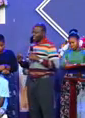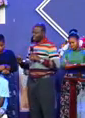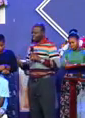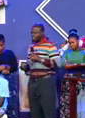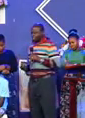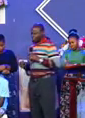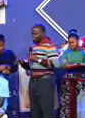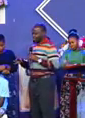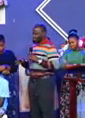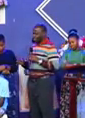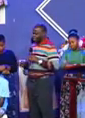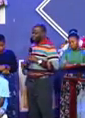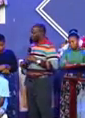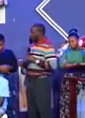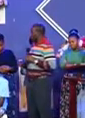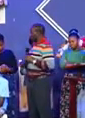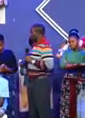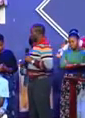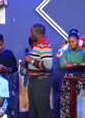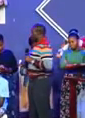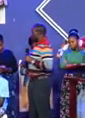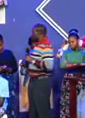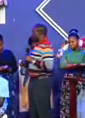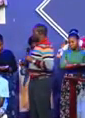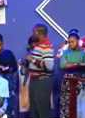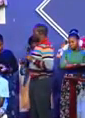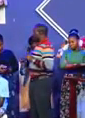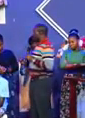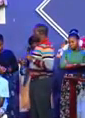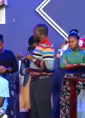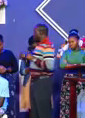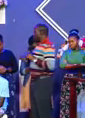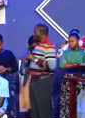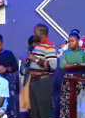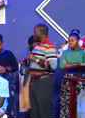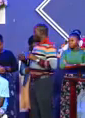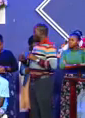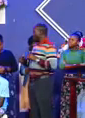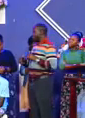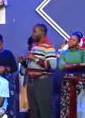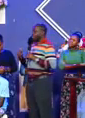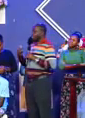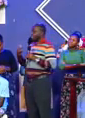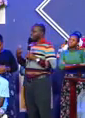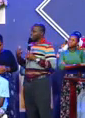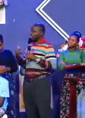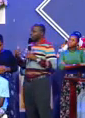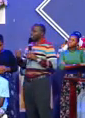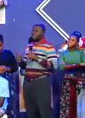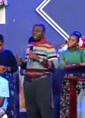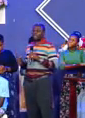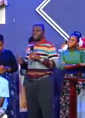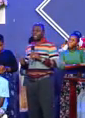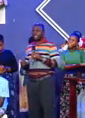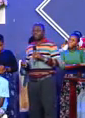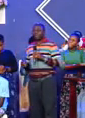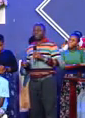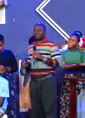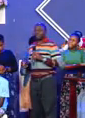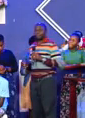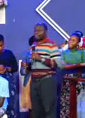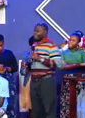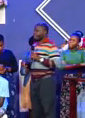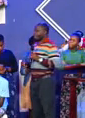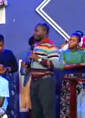nga bbiri ssatu. After 2 or 3 days, newabaawo oluganda n'atuwa amagezi ne tugenda